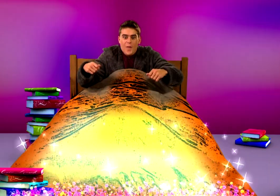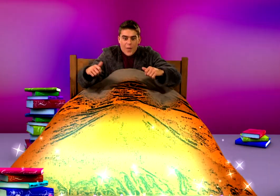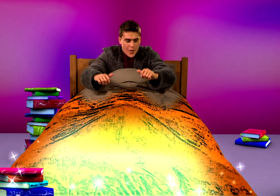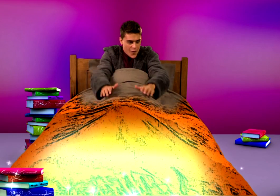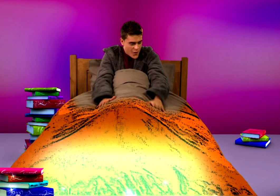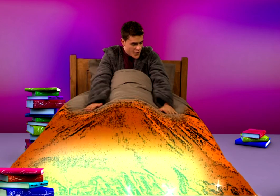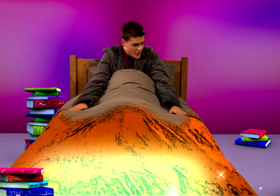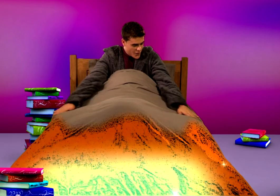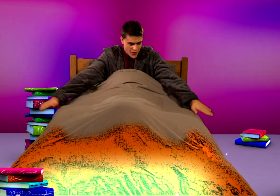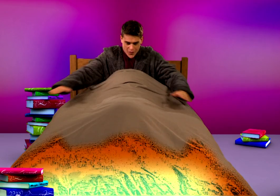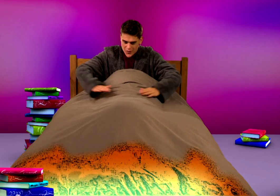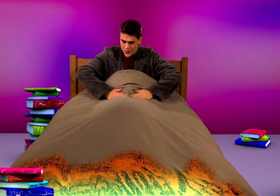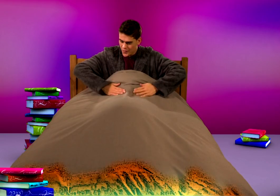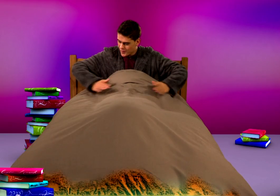It's another quilt.